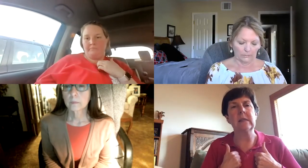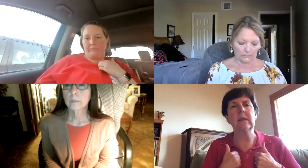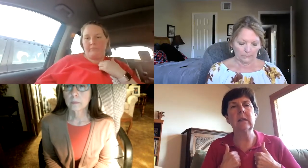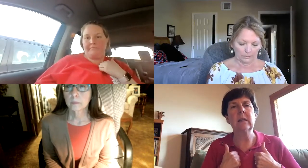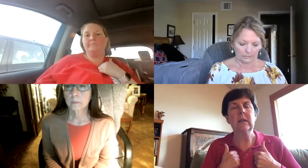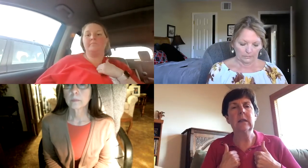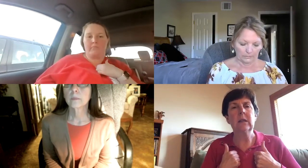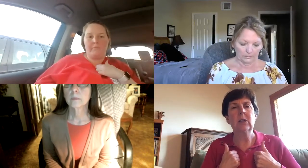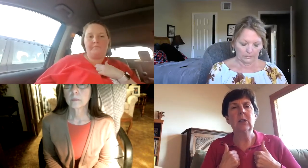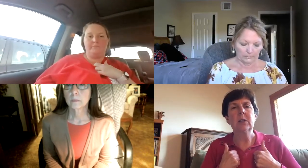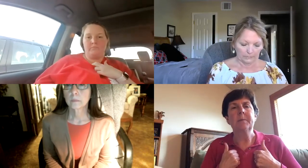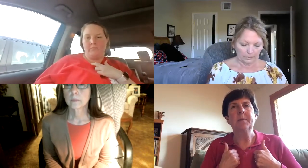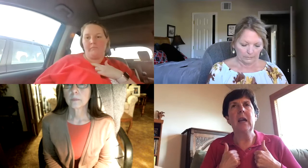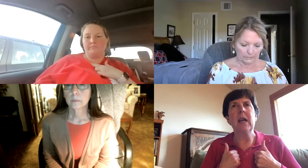A's.